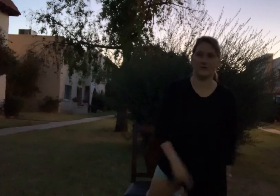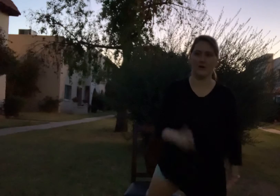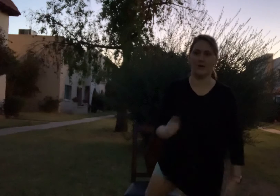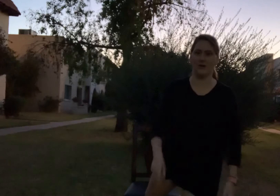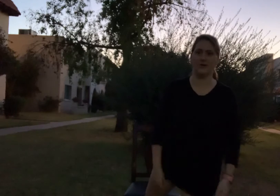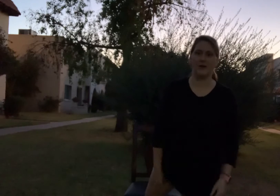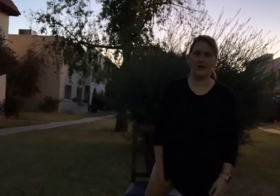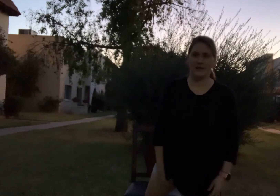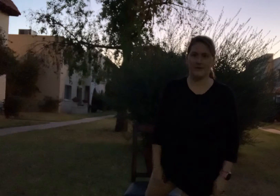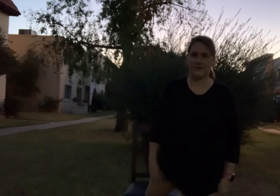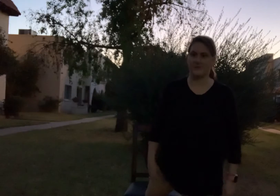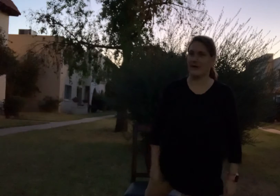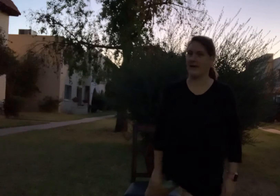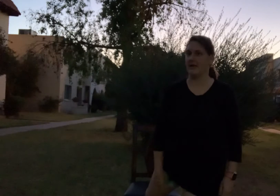all this way.